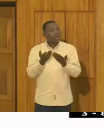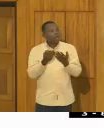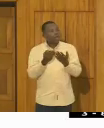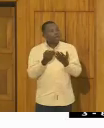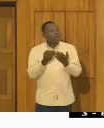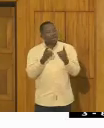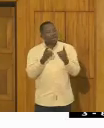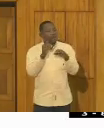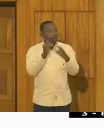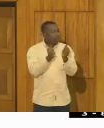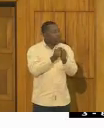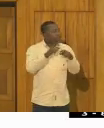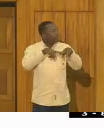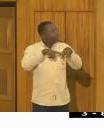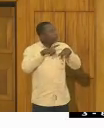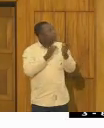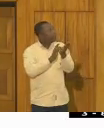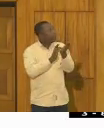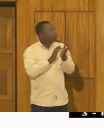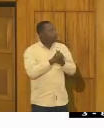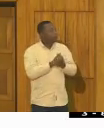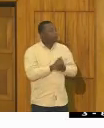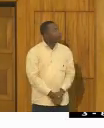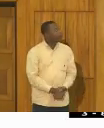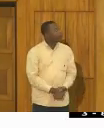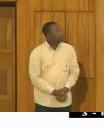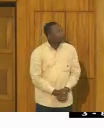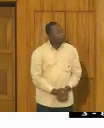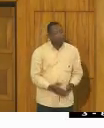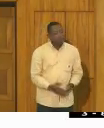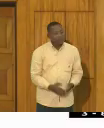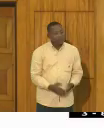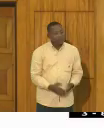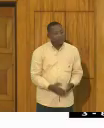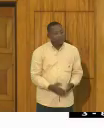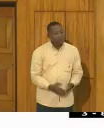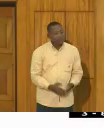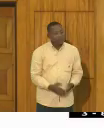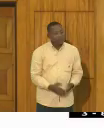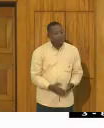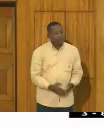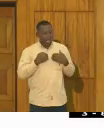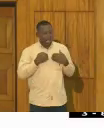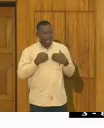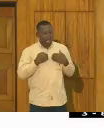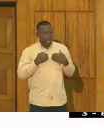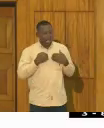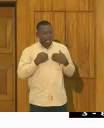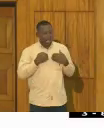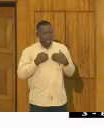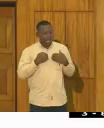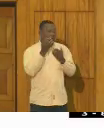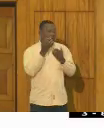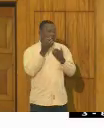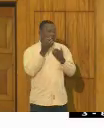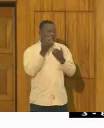a vaccine has an efficacy level less than 90, 80% doesn't mean that it won't be able to solve the problem.